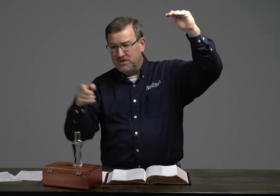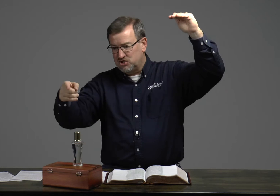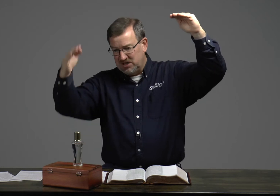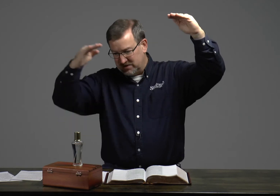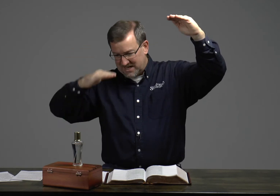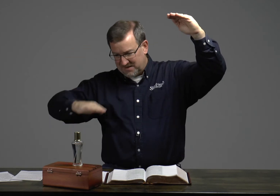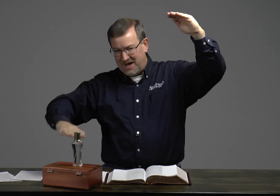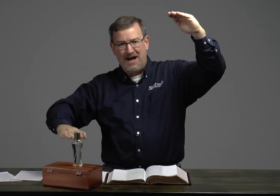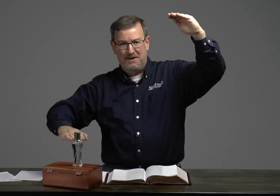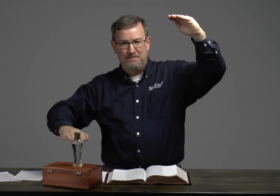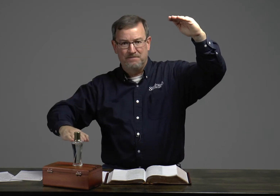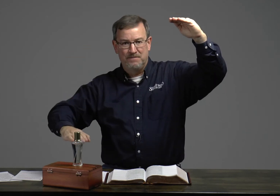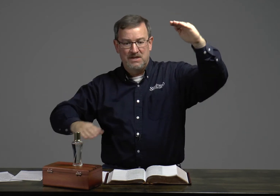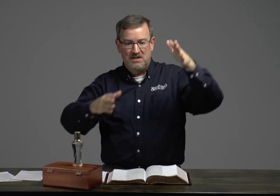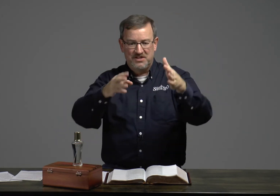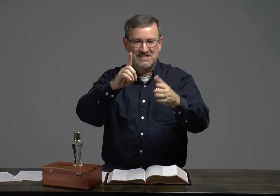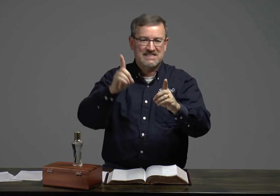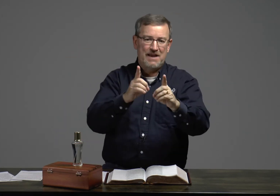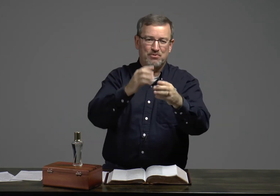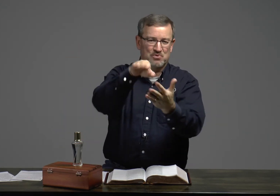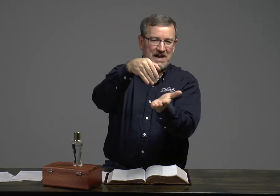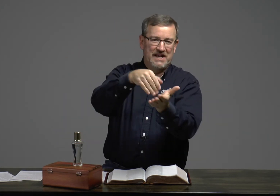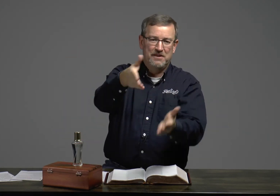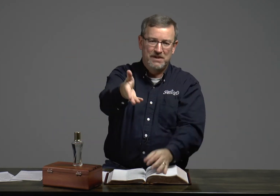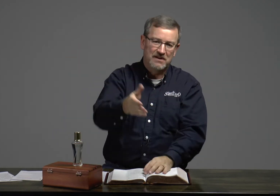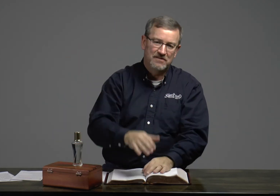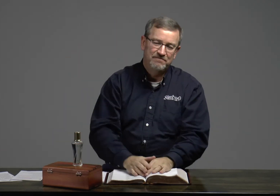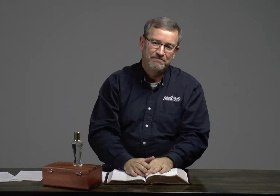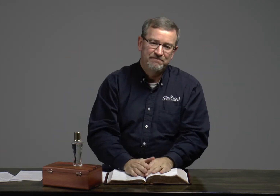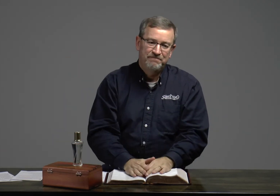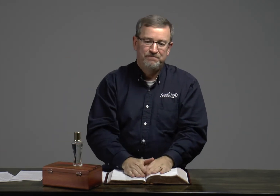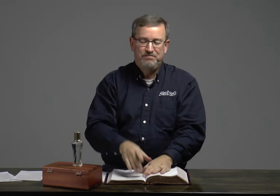She was at the bottom. The disciples were kind of in the middle.